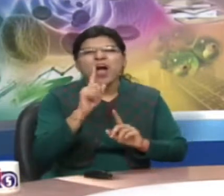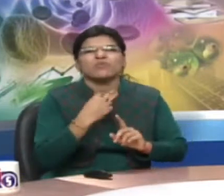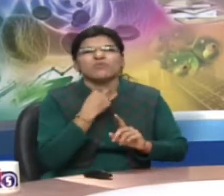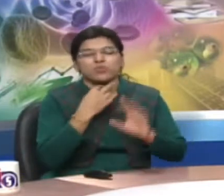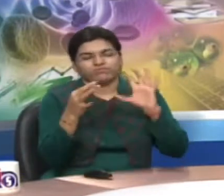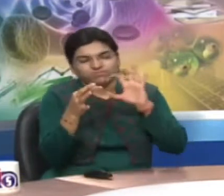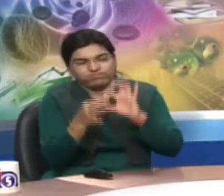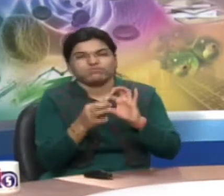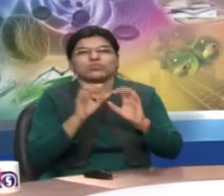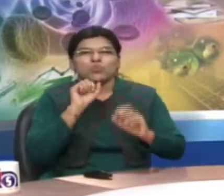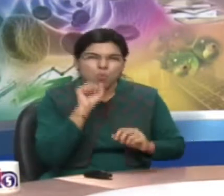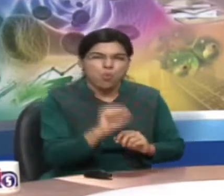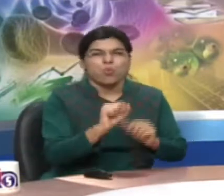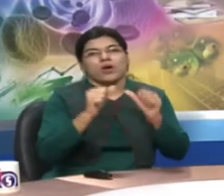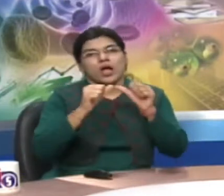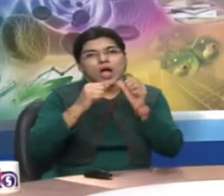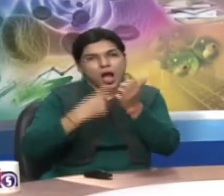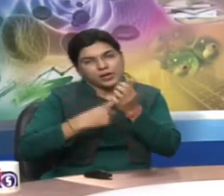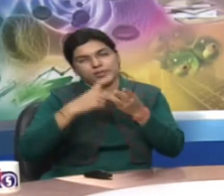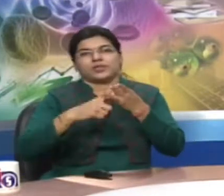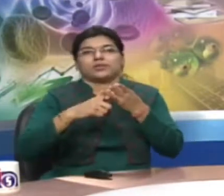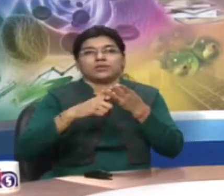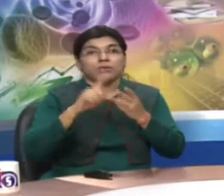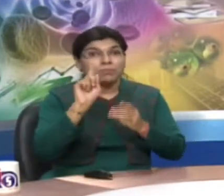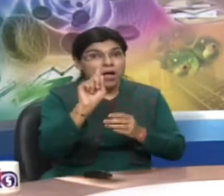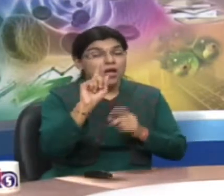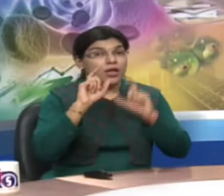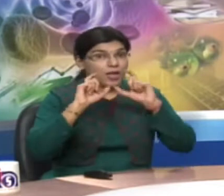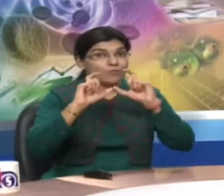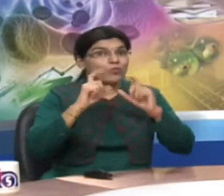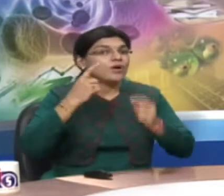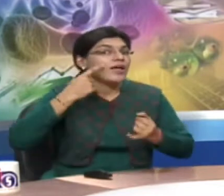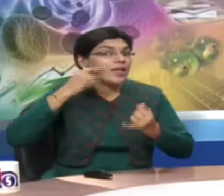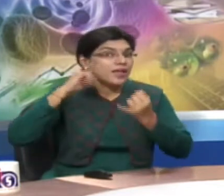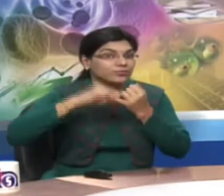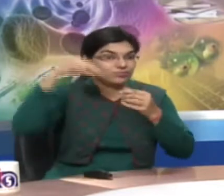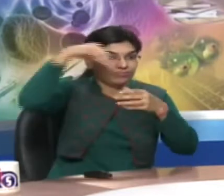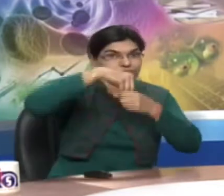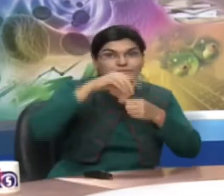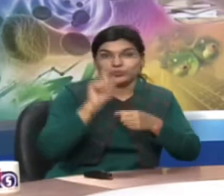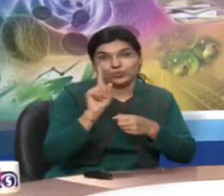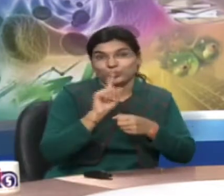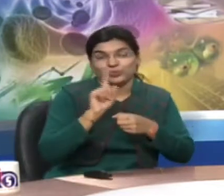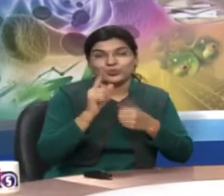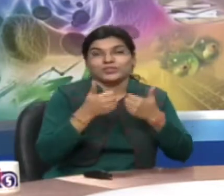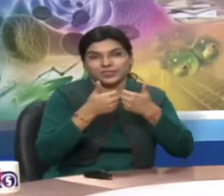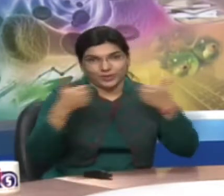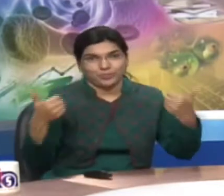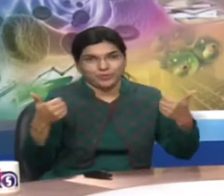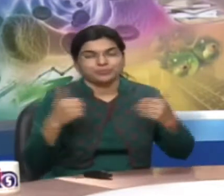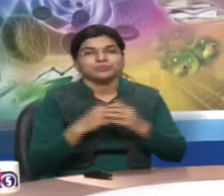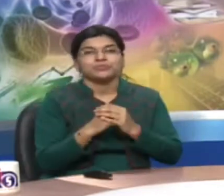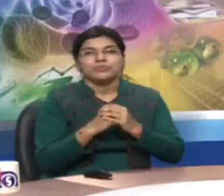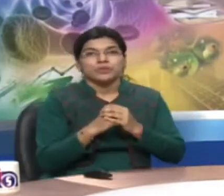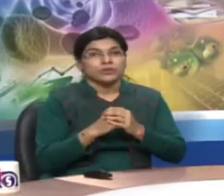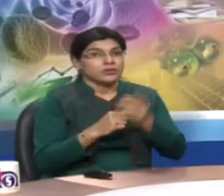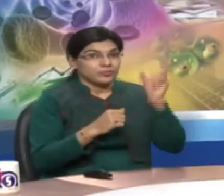but you can be used for many people also. So you, we, they.